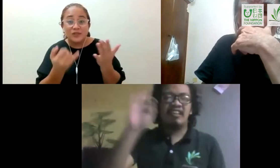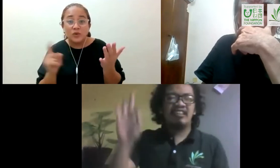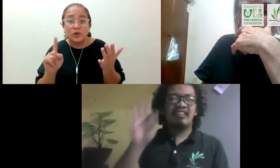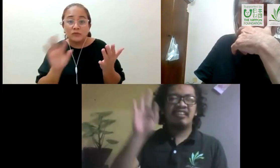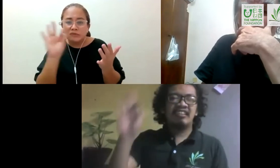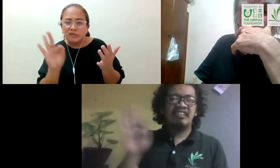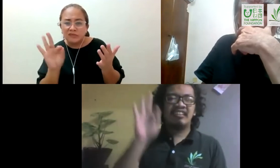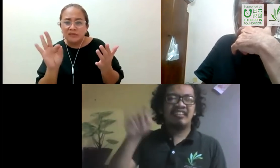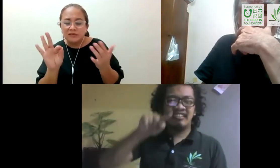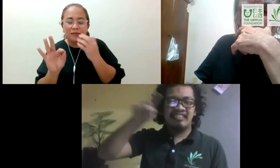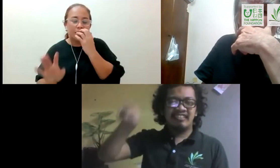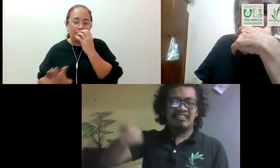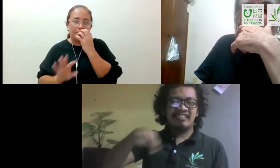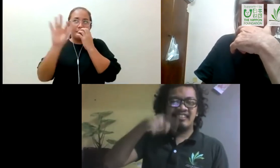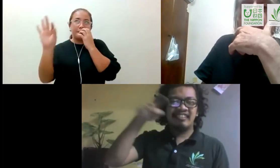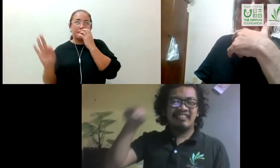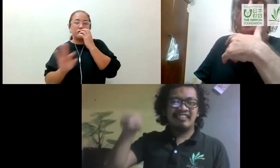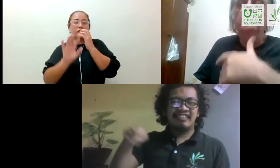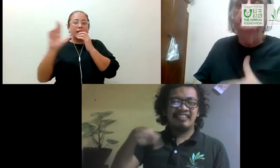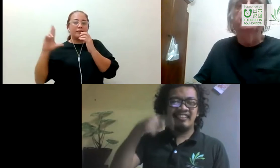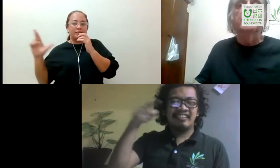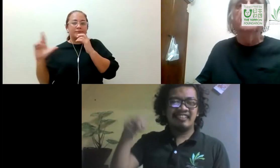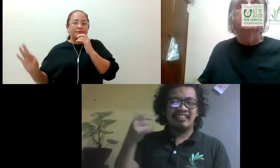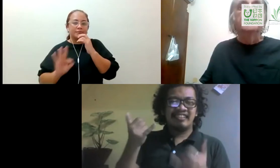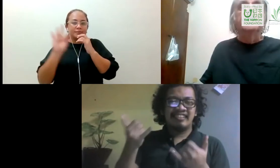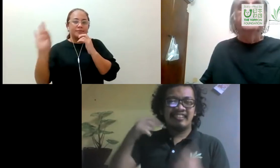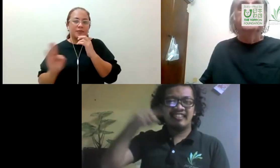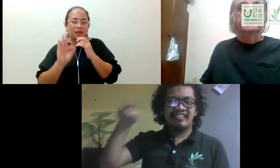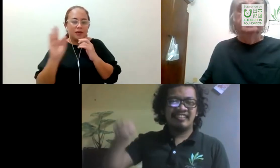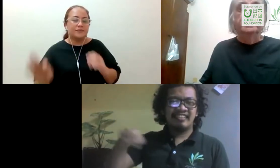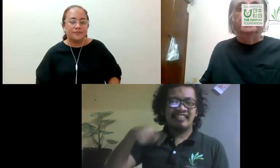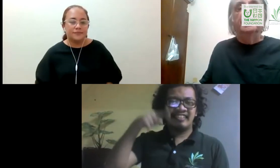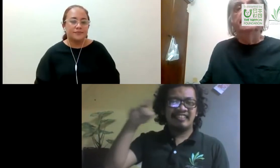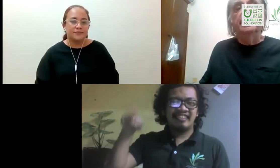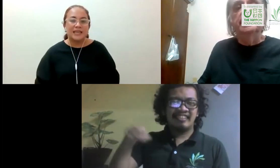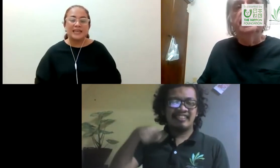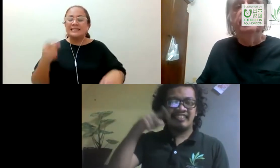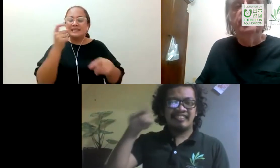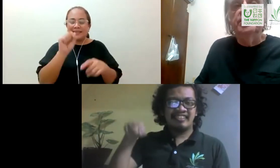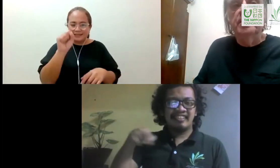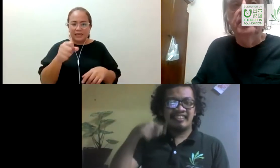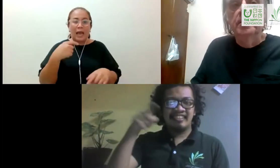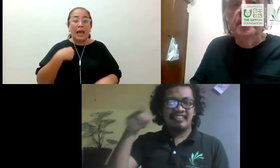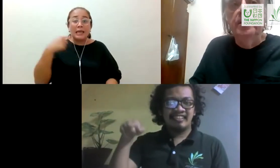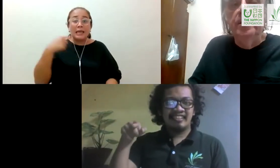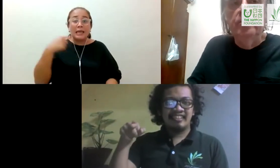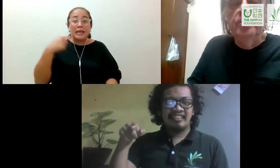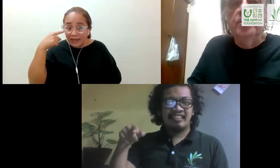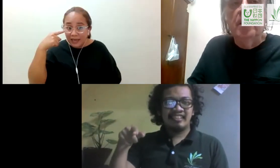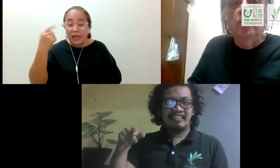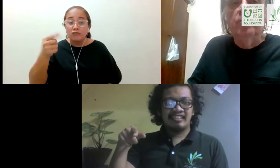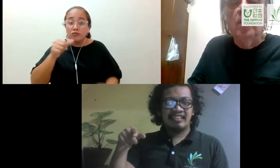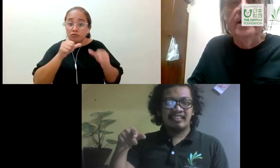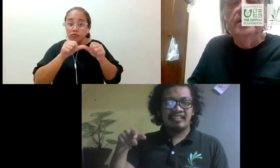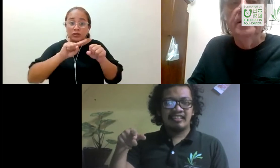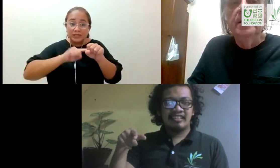The way we drew it was Right, so movement to the right. clockwise. Yeah, I think if you just continue to